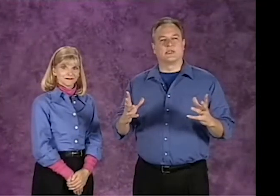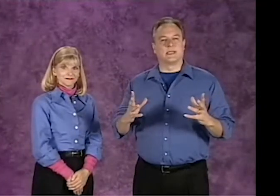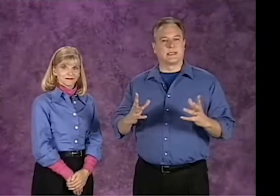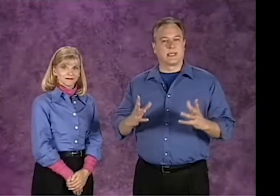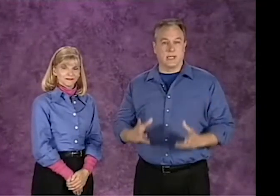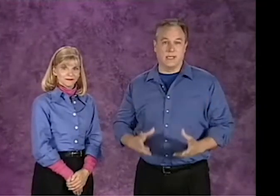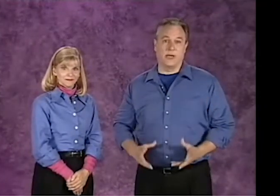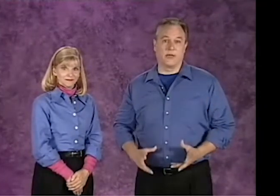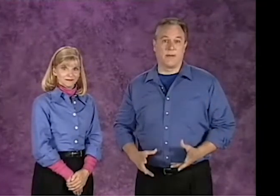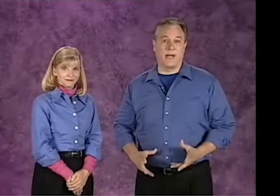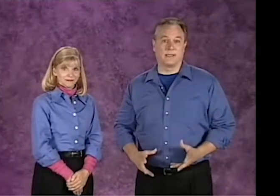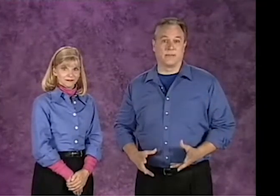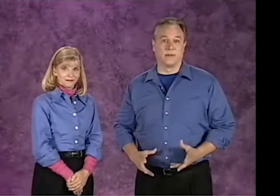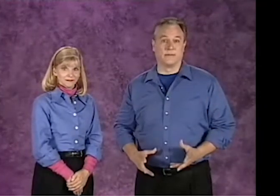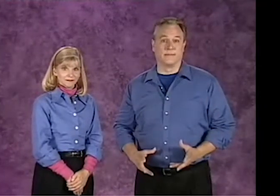as clear as possible.